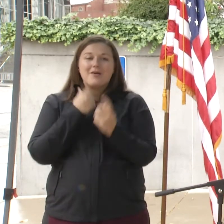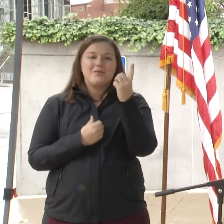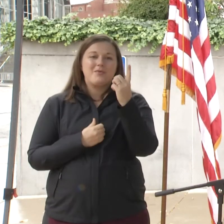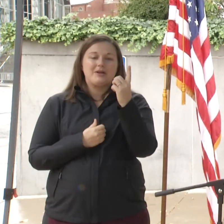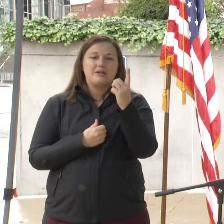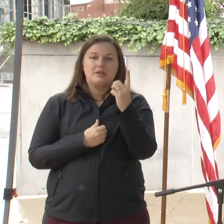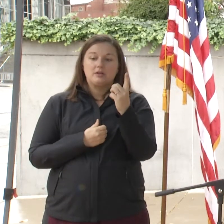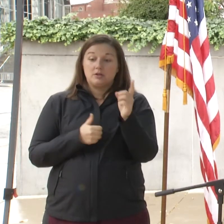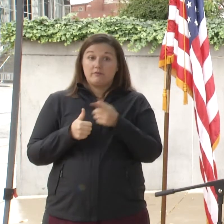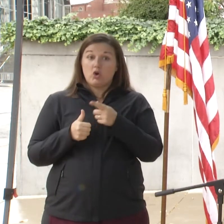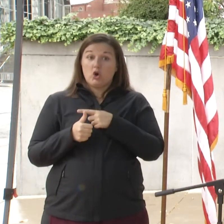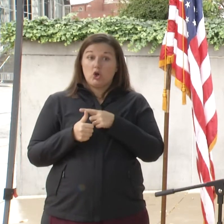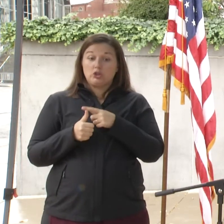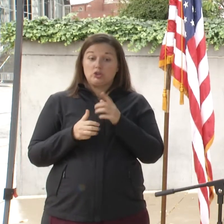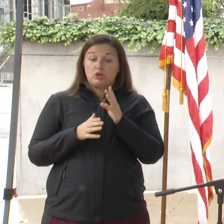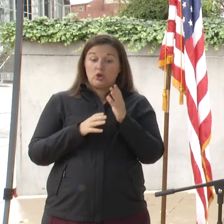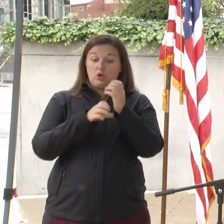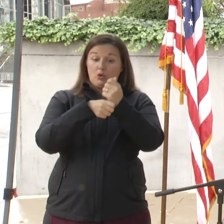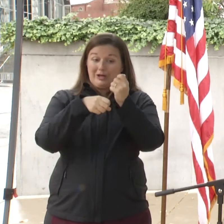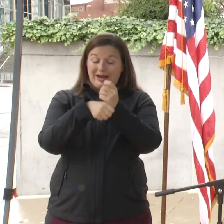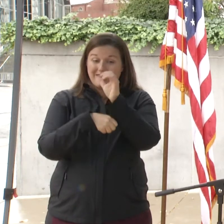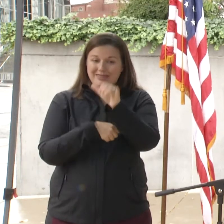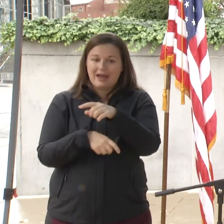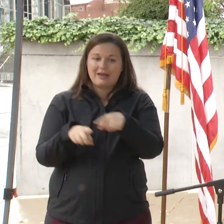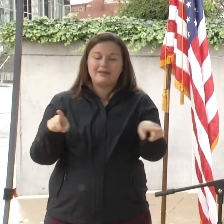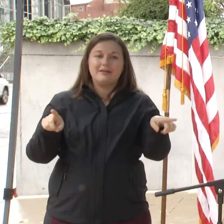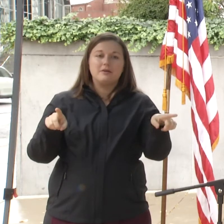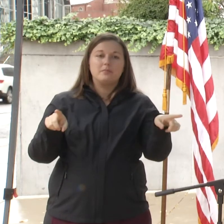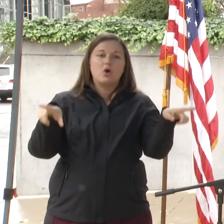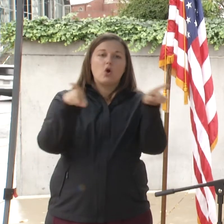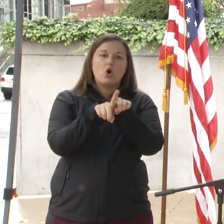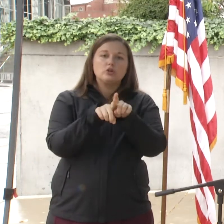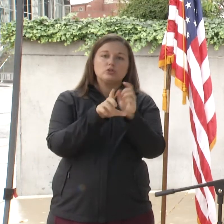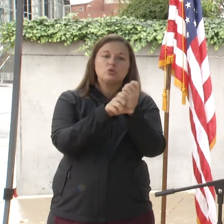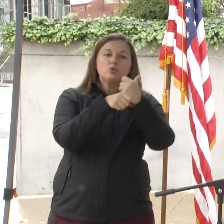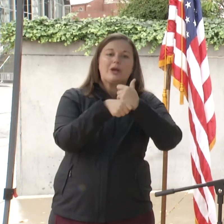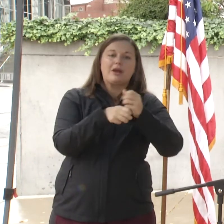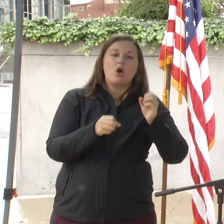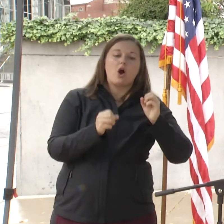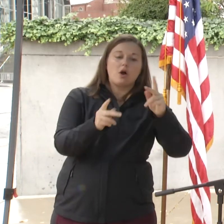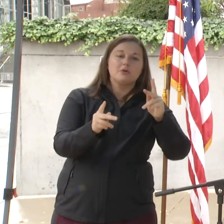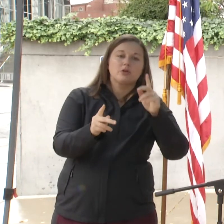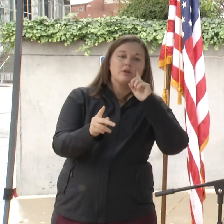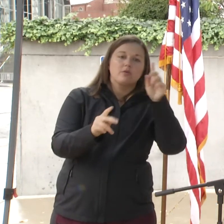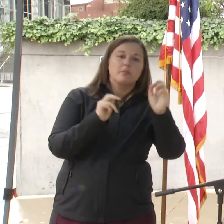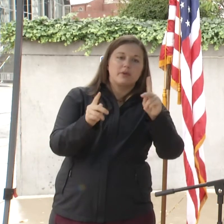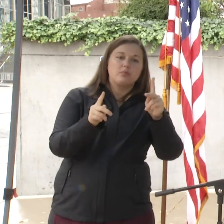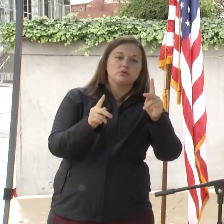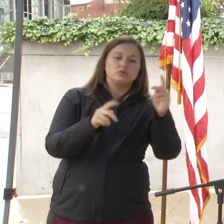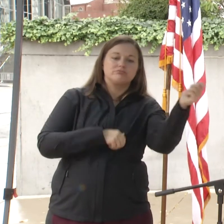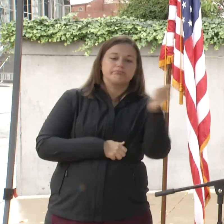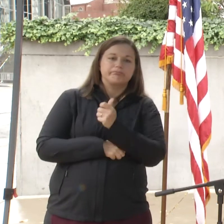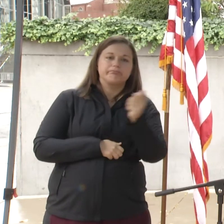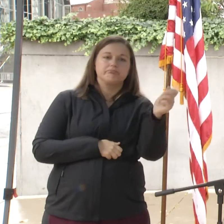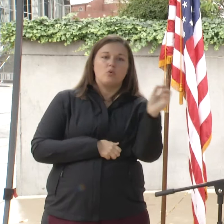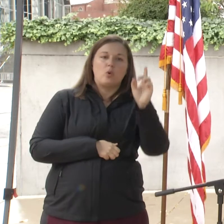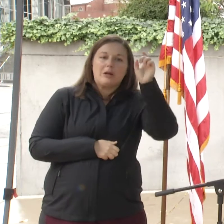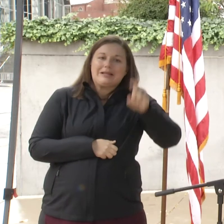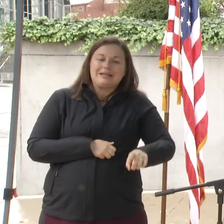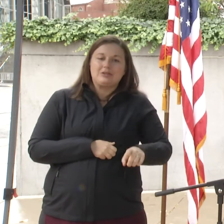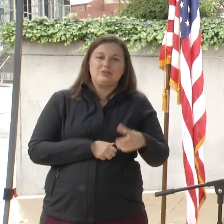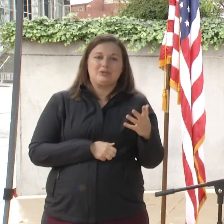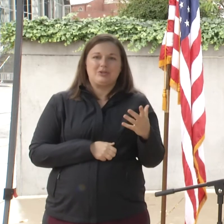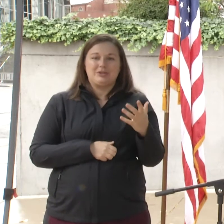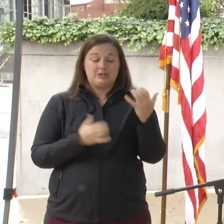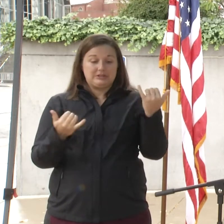creating that, but creating the opportunity for all to get to where they need to go. Today we connect certain parts of our